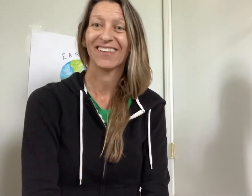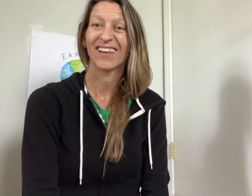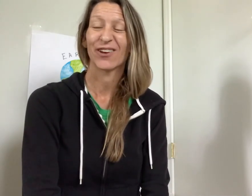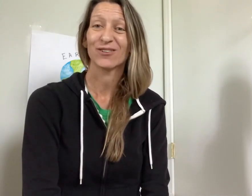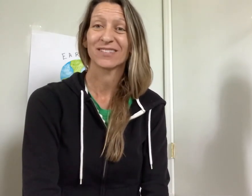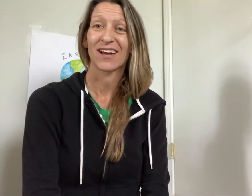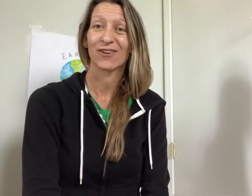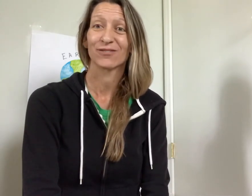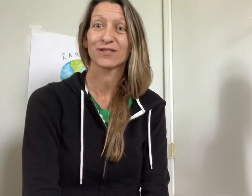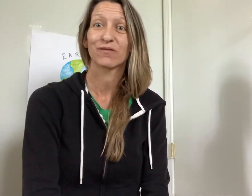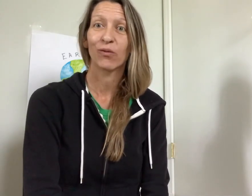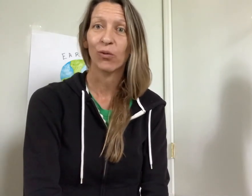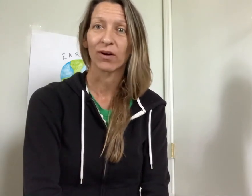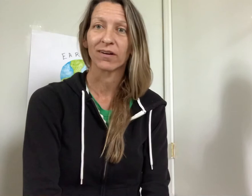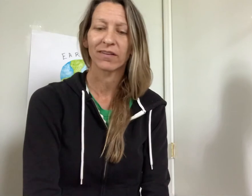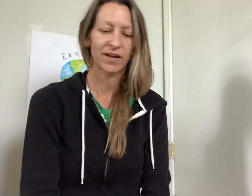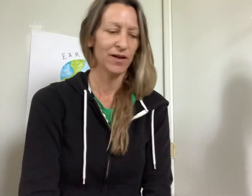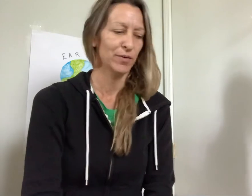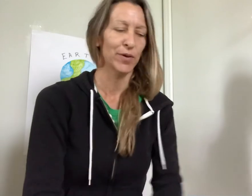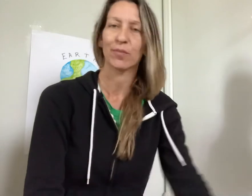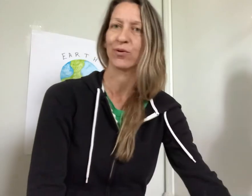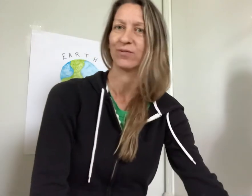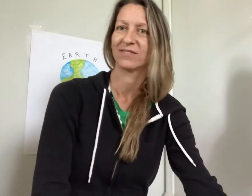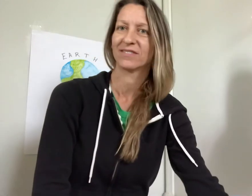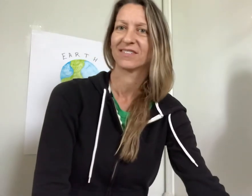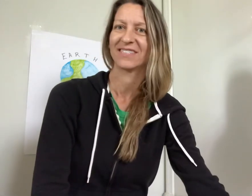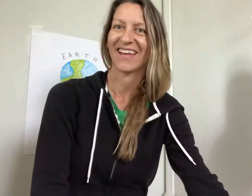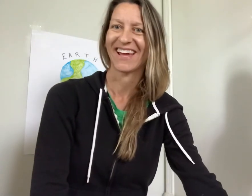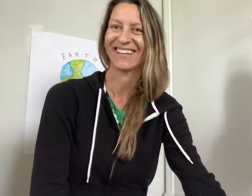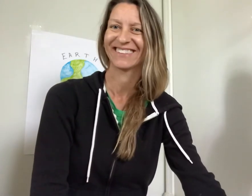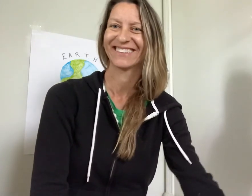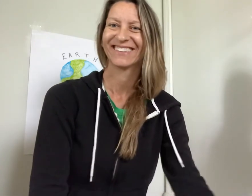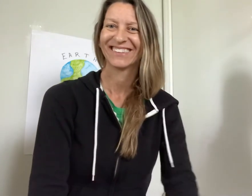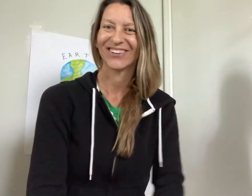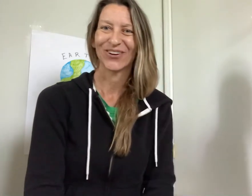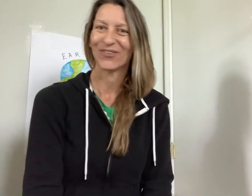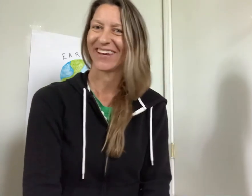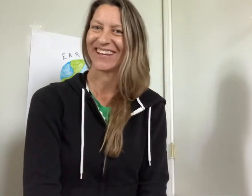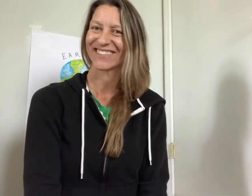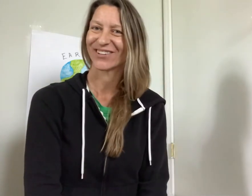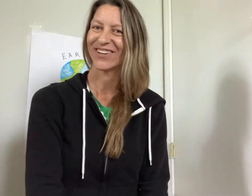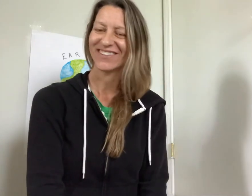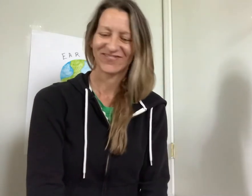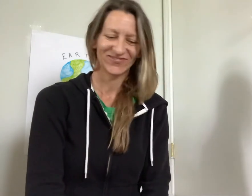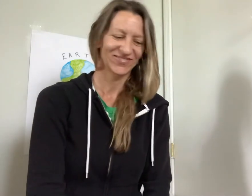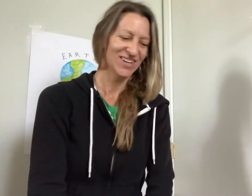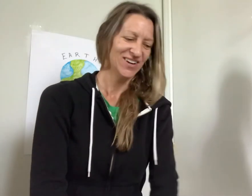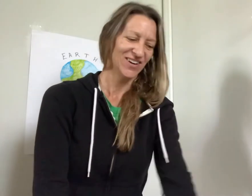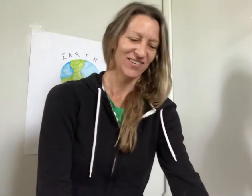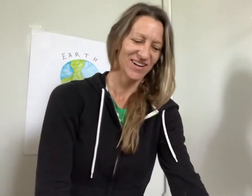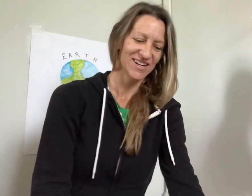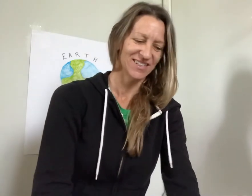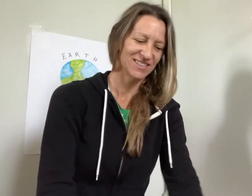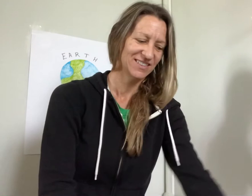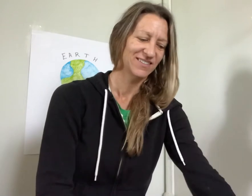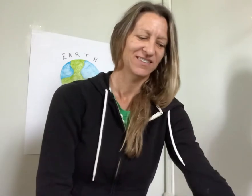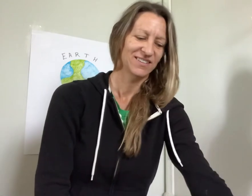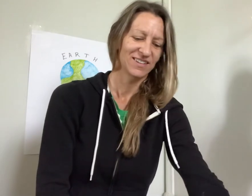letter sounds for the color purple today. Are you ready to get started? All right.